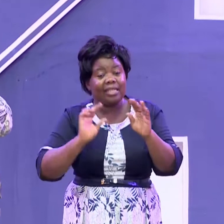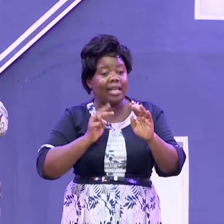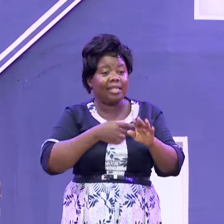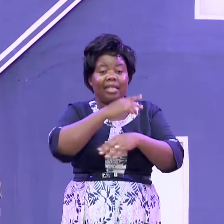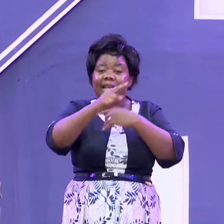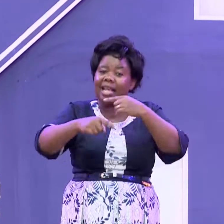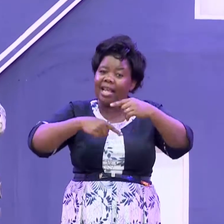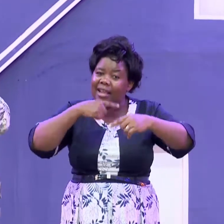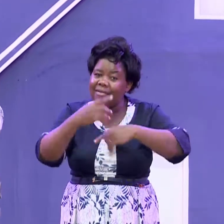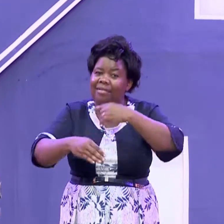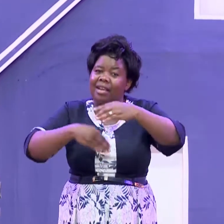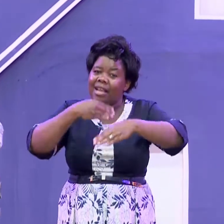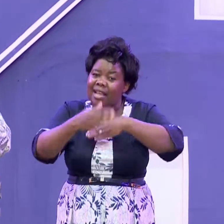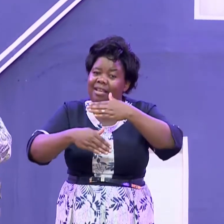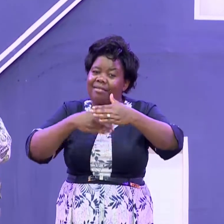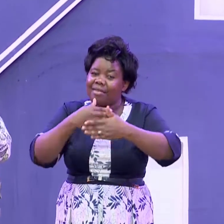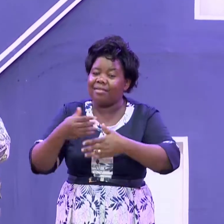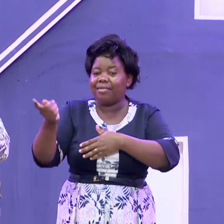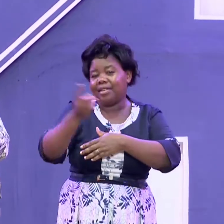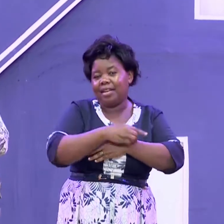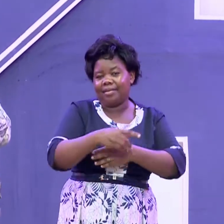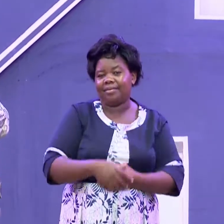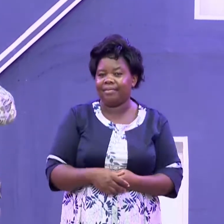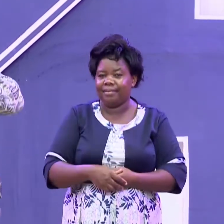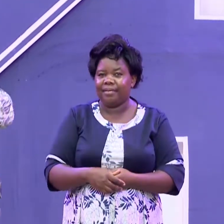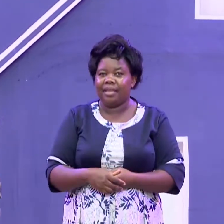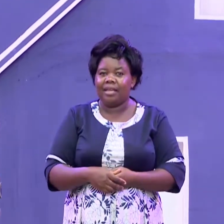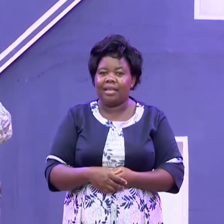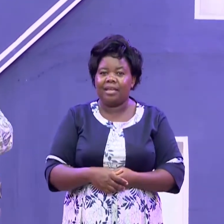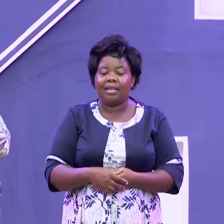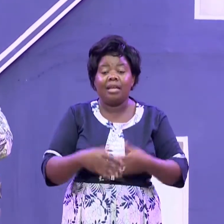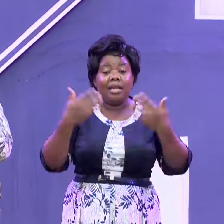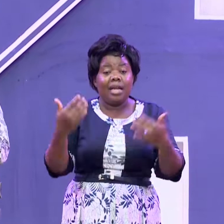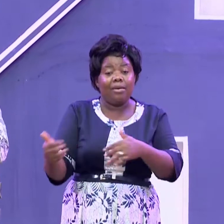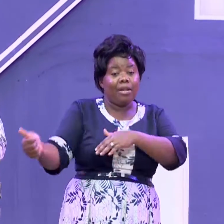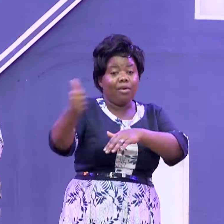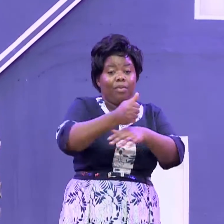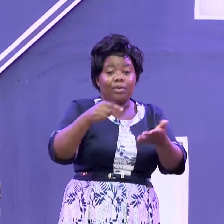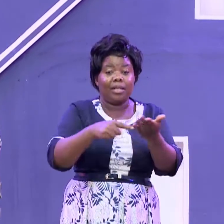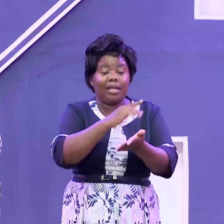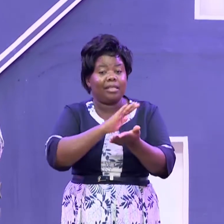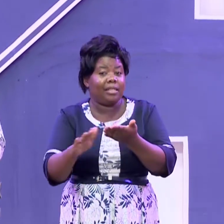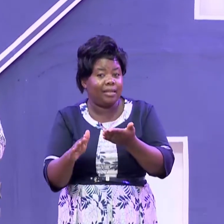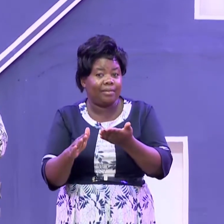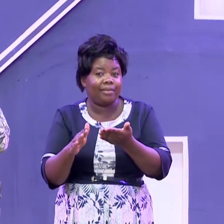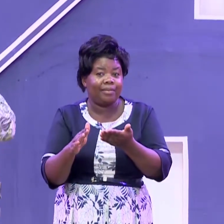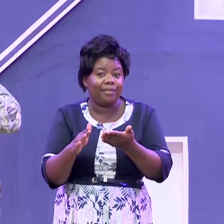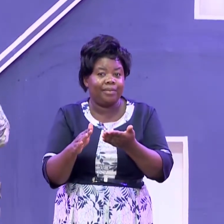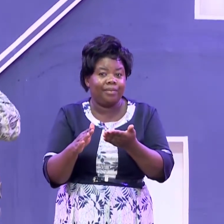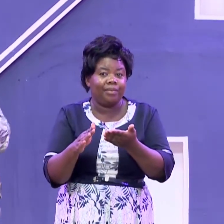every day. Aba ayogera buli kanaku. He speaks to us every day. Kati olwokuna lwatekebwawo. And Thursday was put